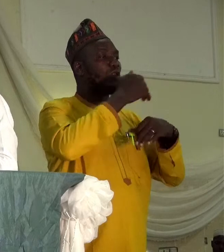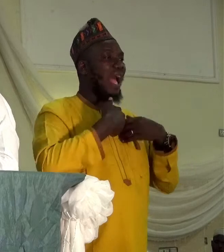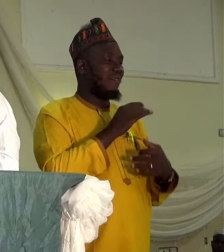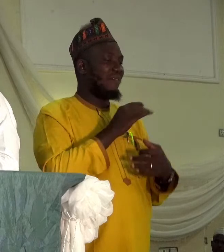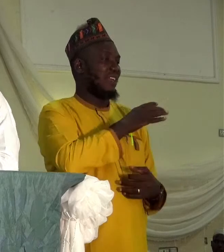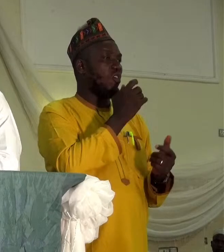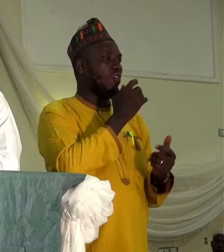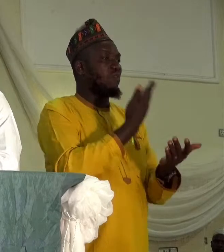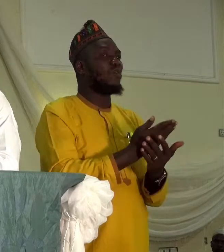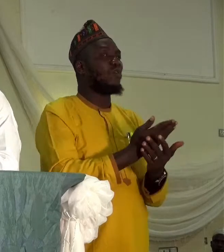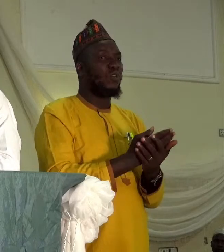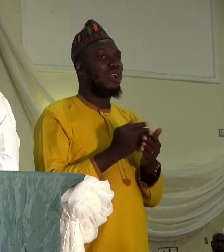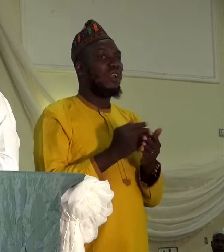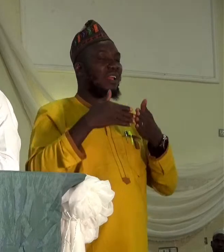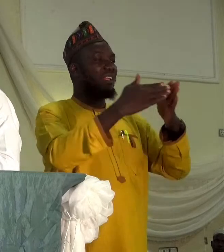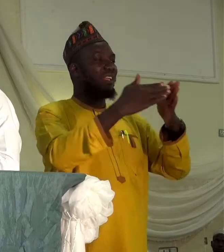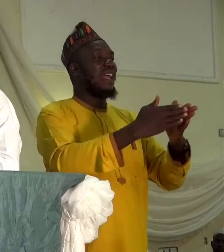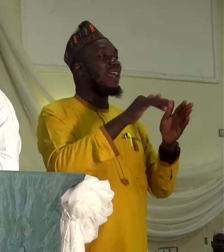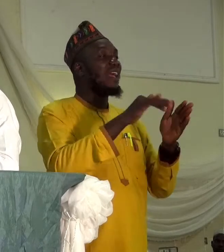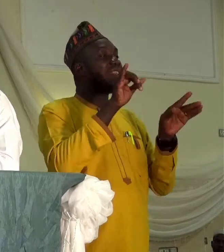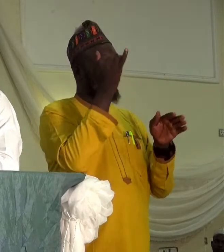why